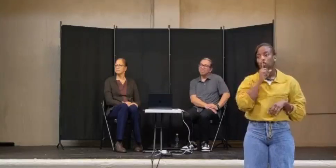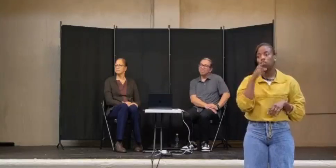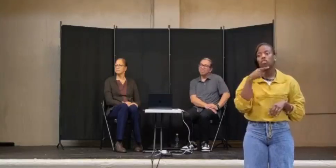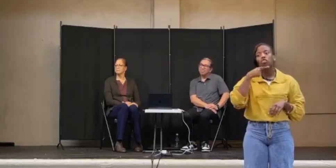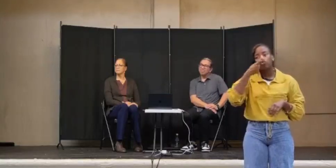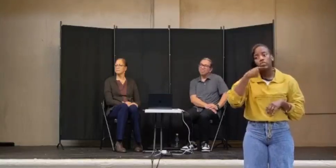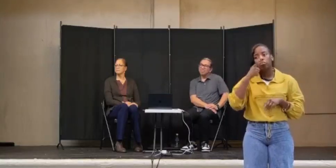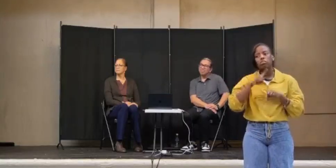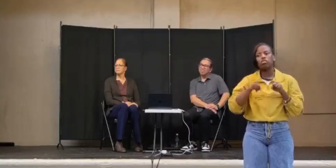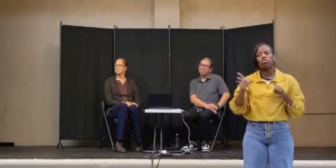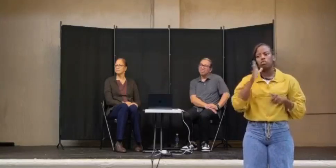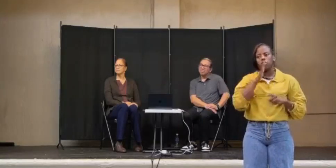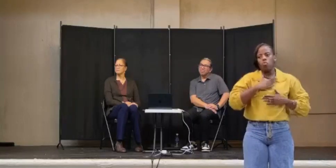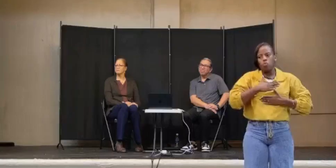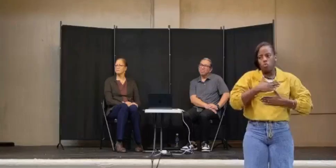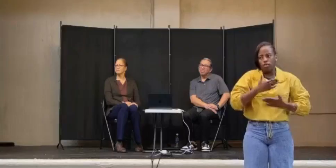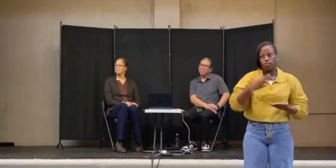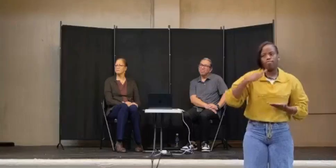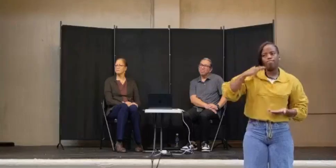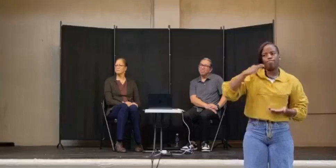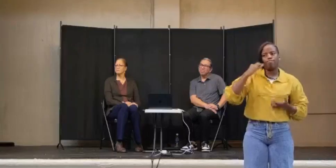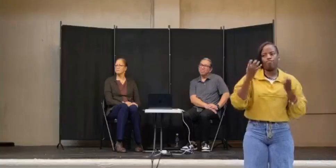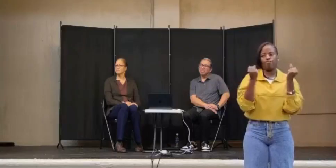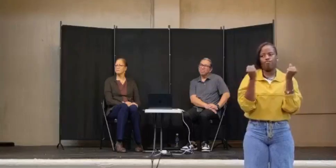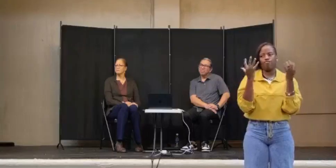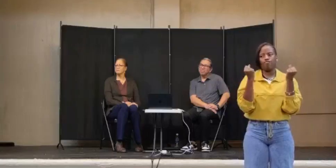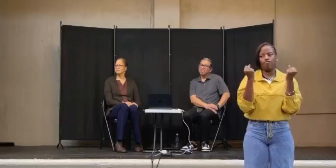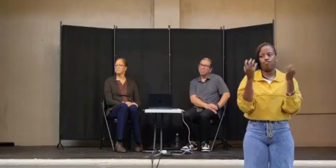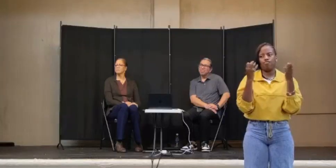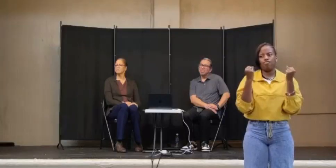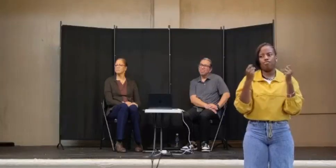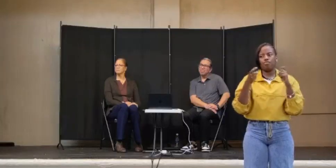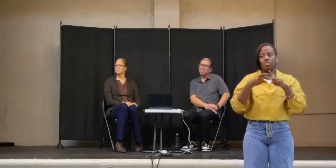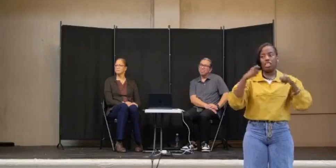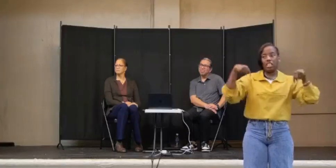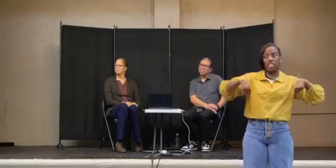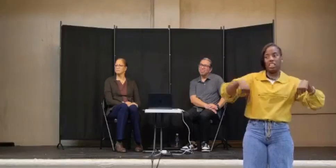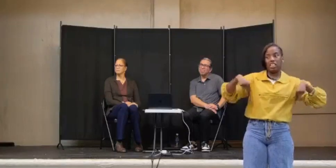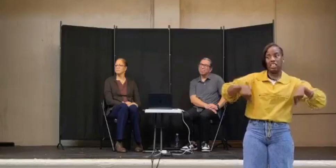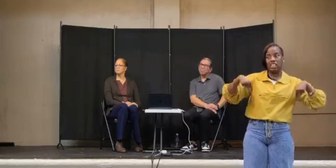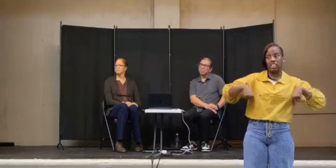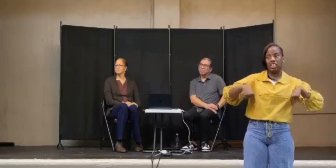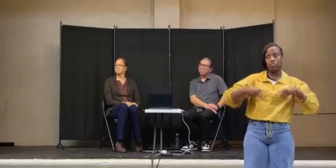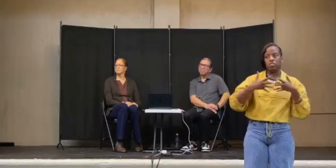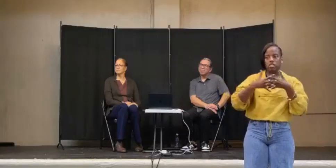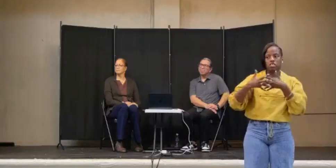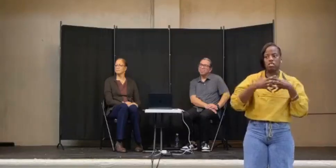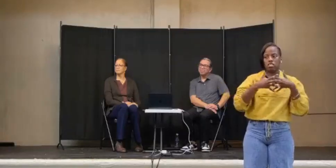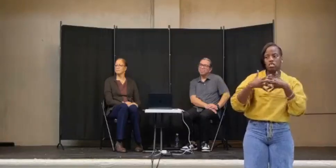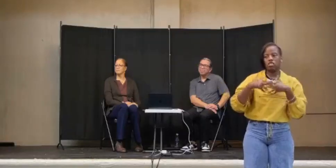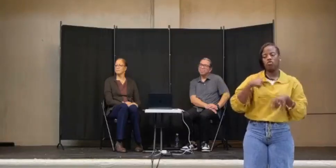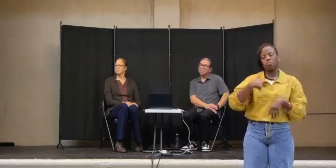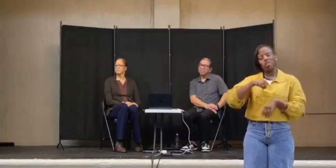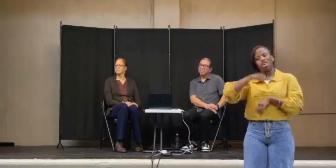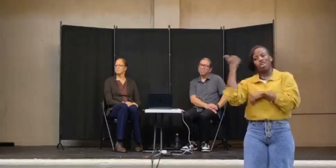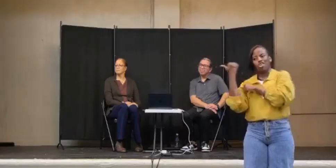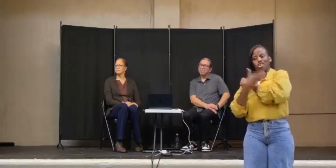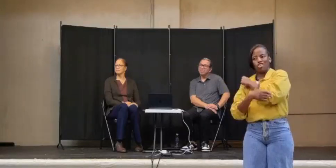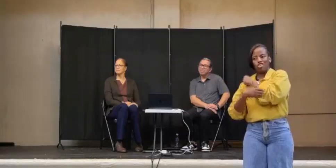skills. And my mother's hearing, but she was very willing to learn sign language and to always include me in